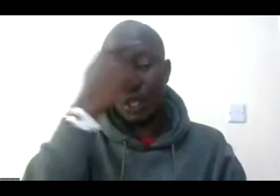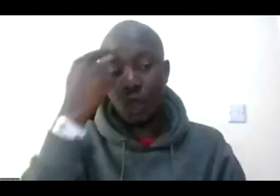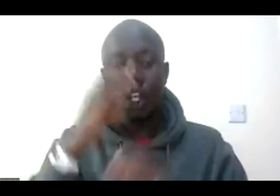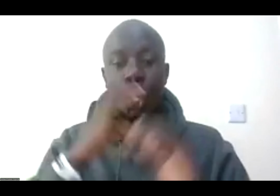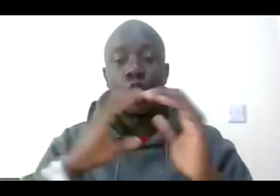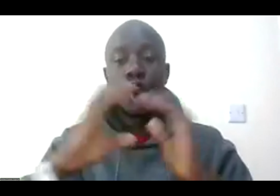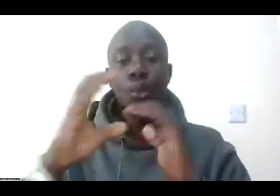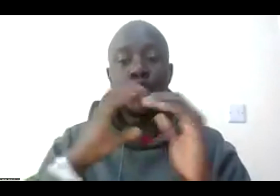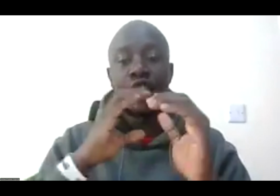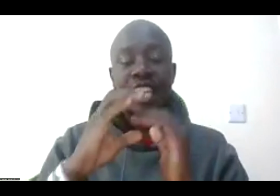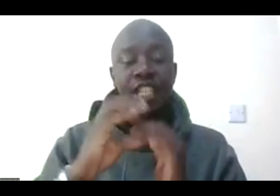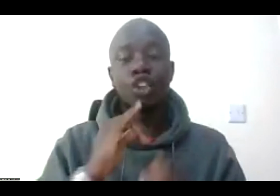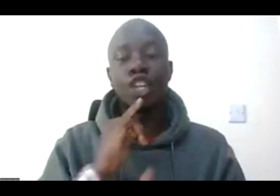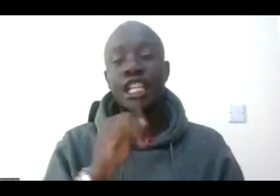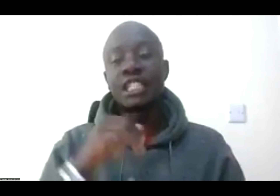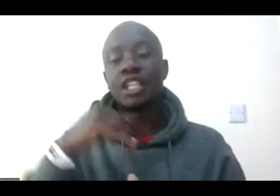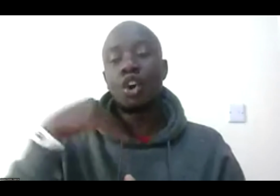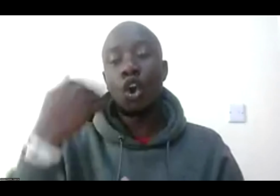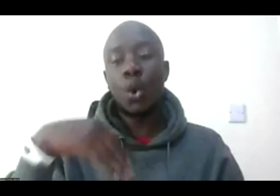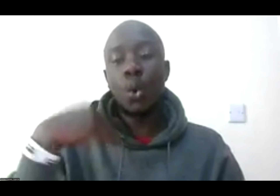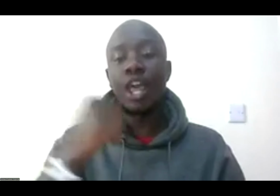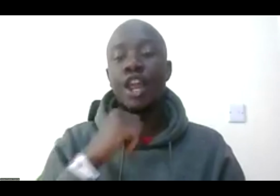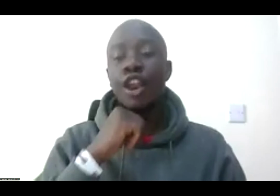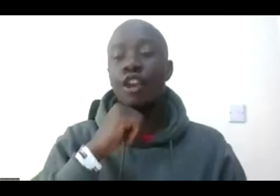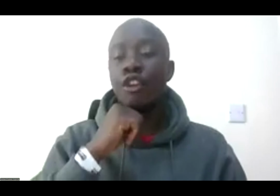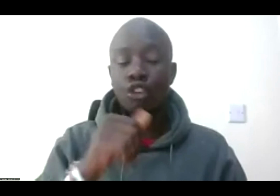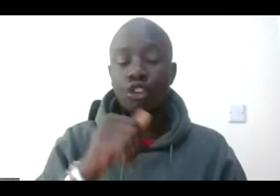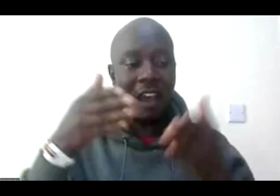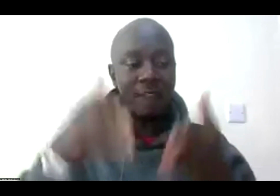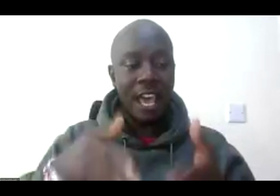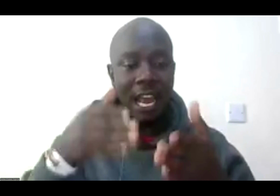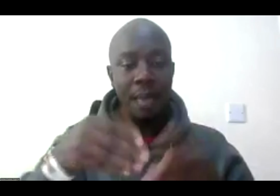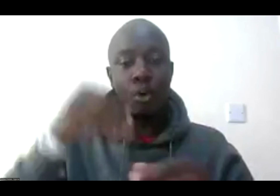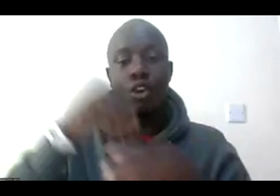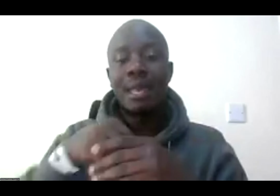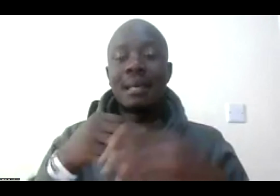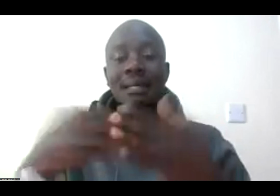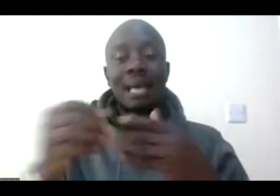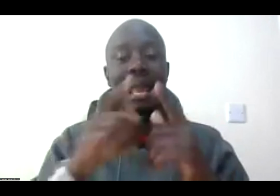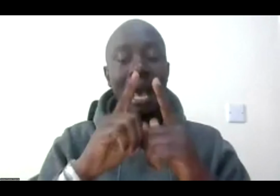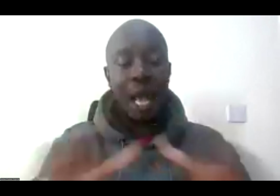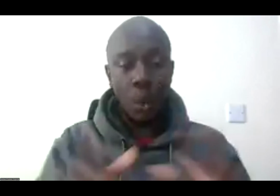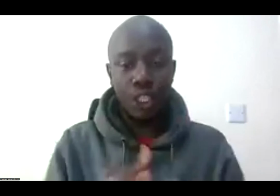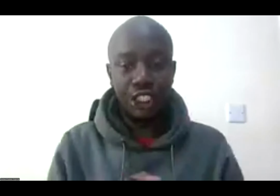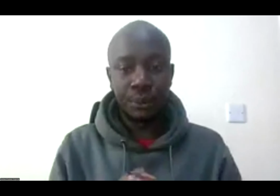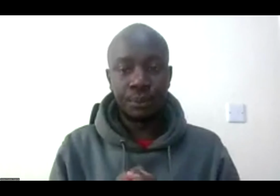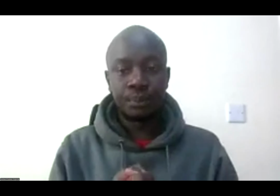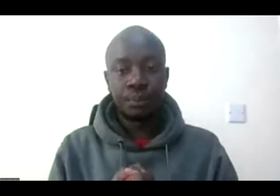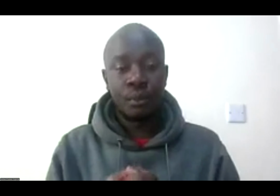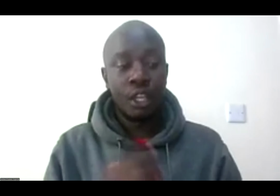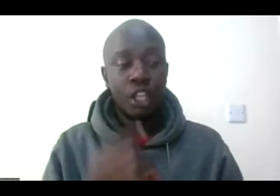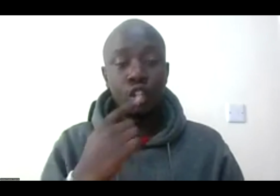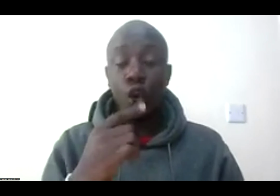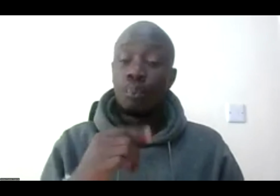and public service. Because communication is not always available in